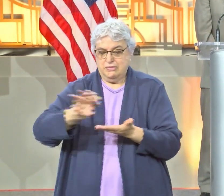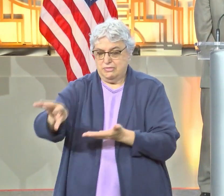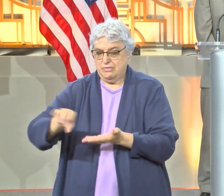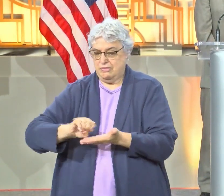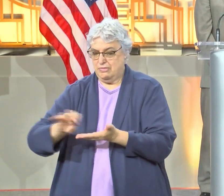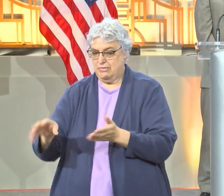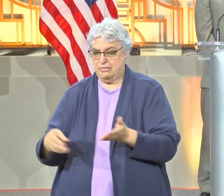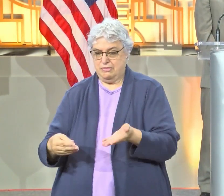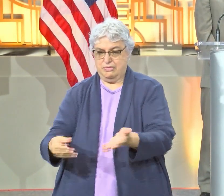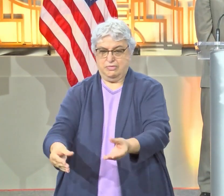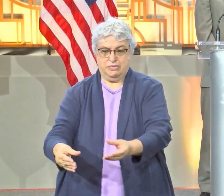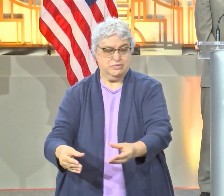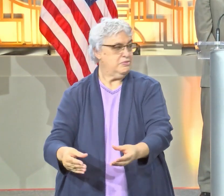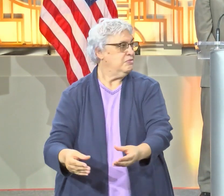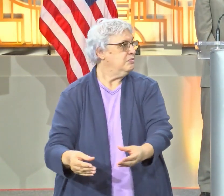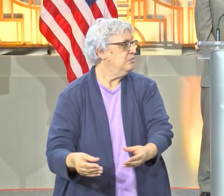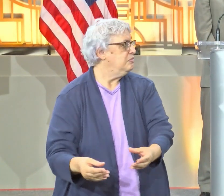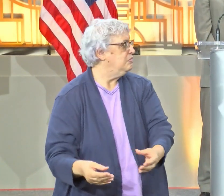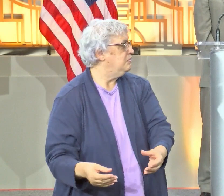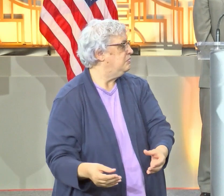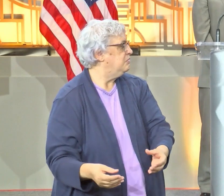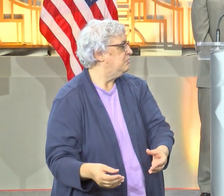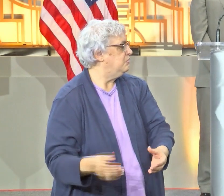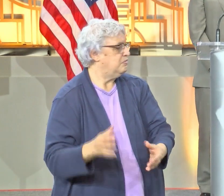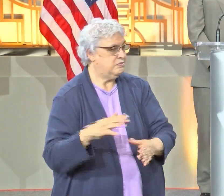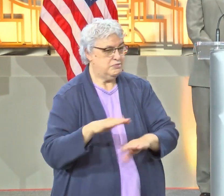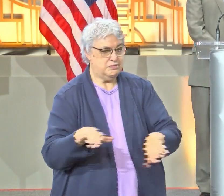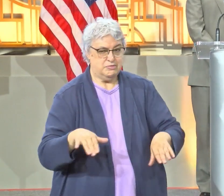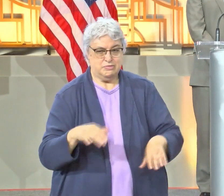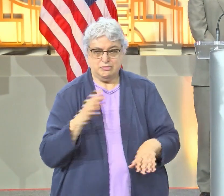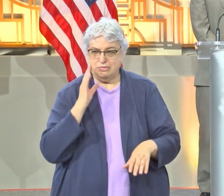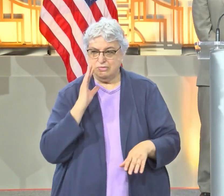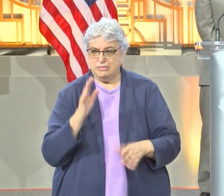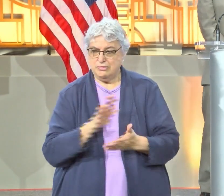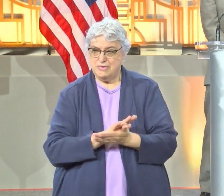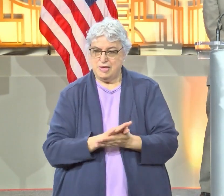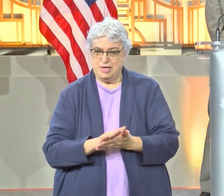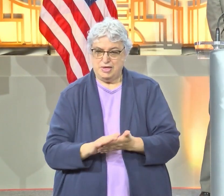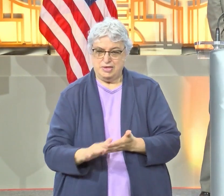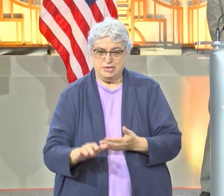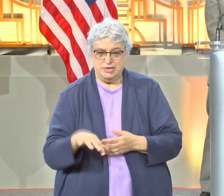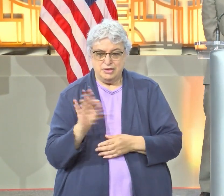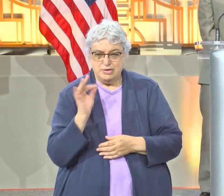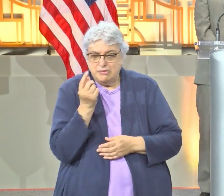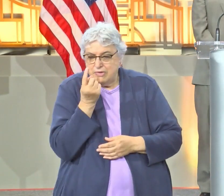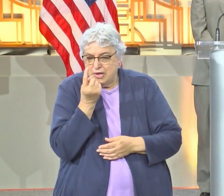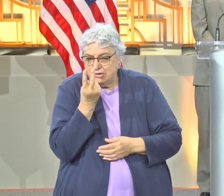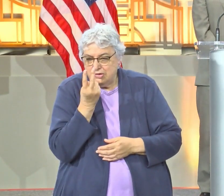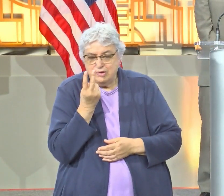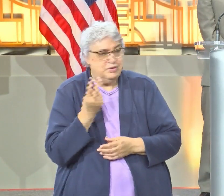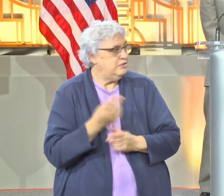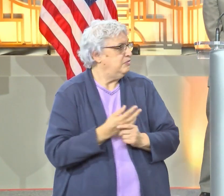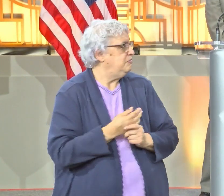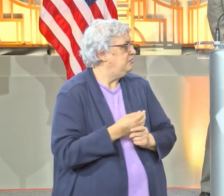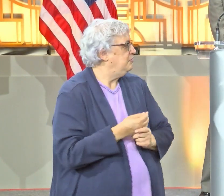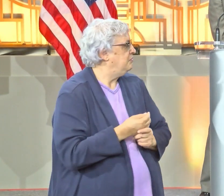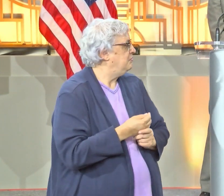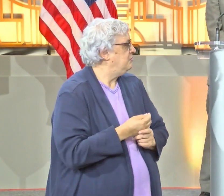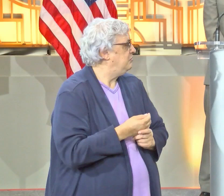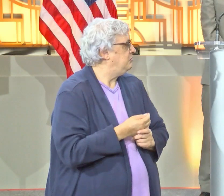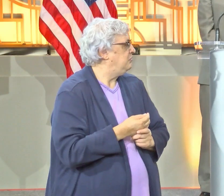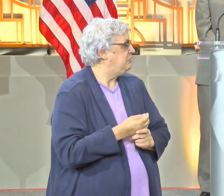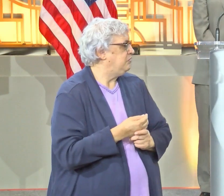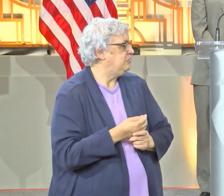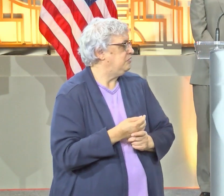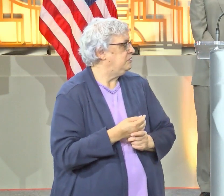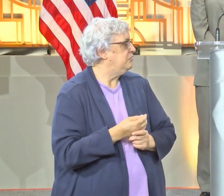out in front, and the little kids were very nice. They would go in and grab like